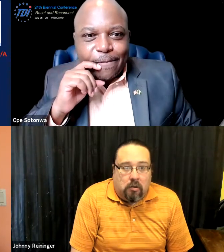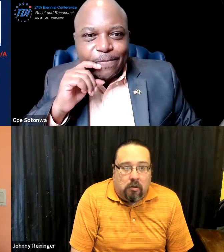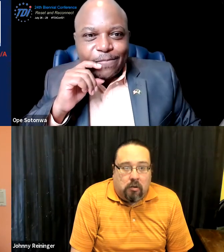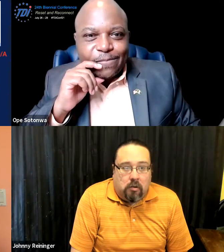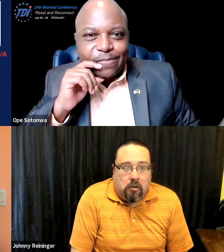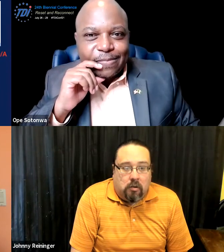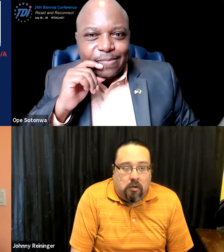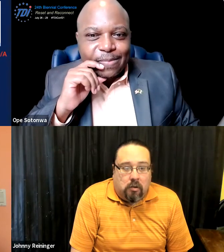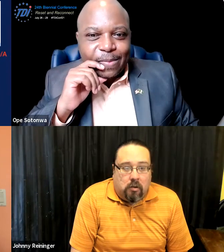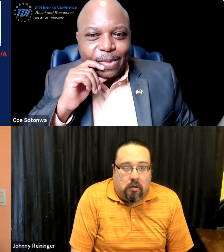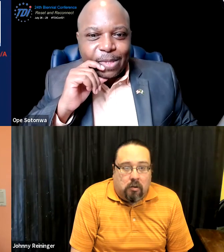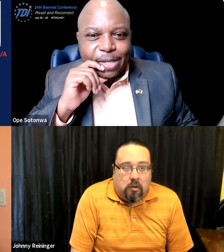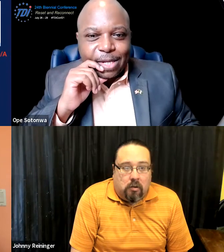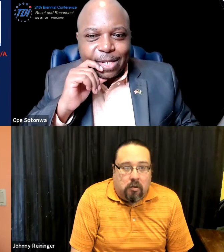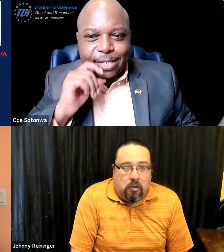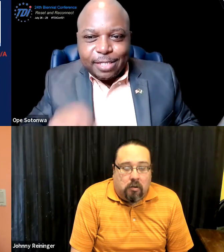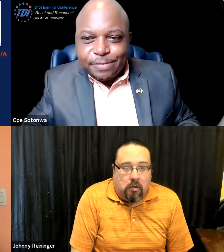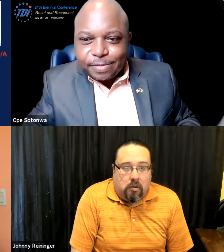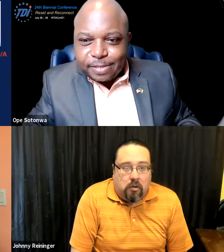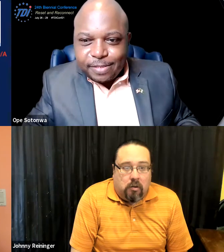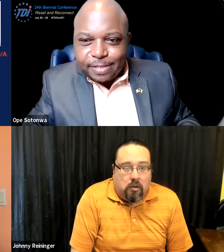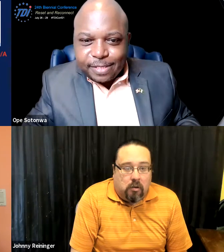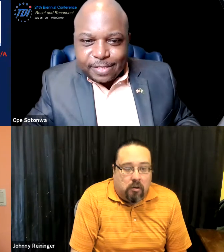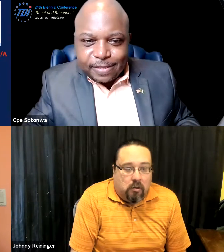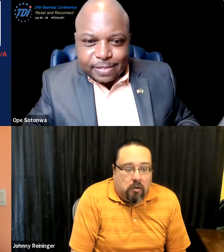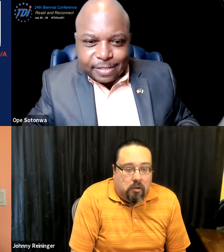all the accessibility options.